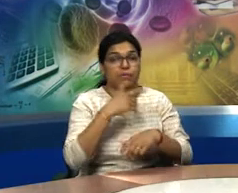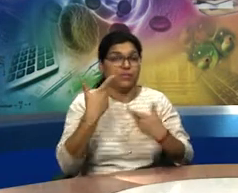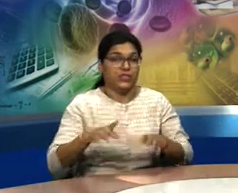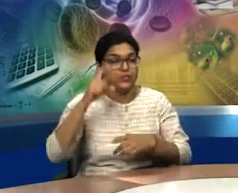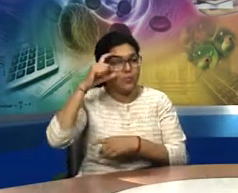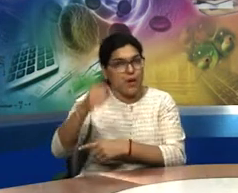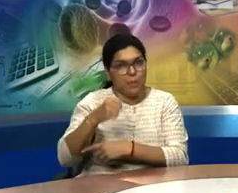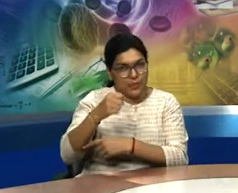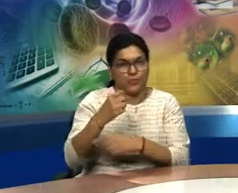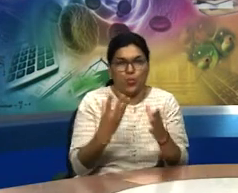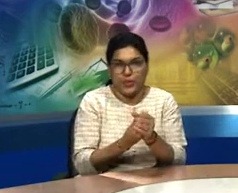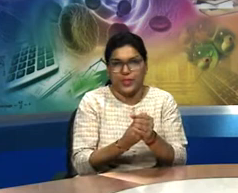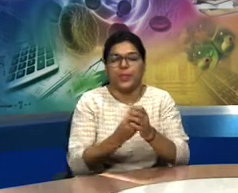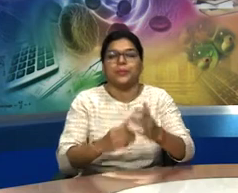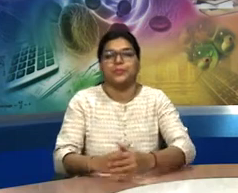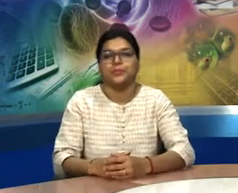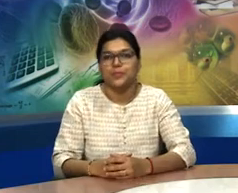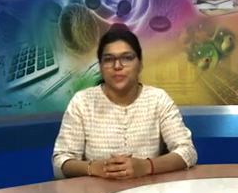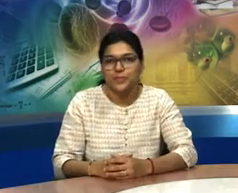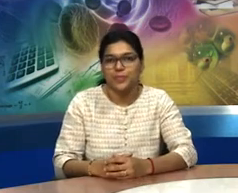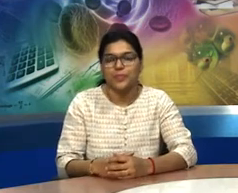smell of cigarette they became very fond of.